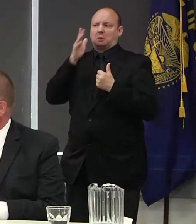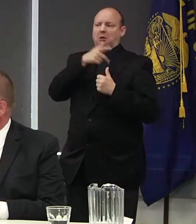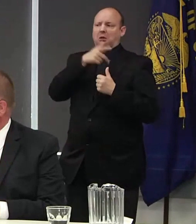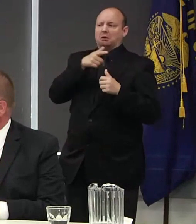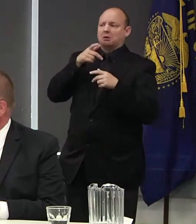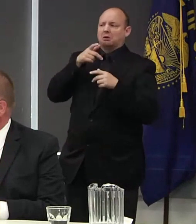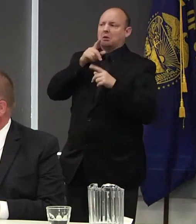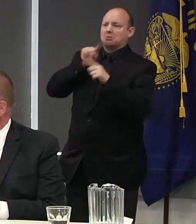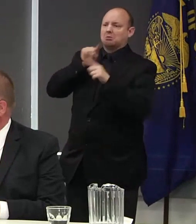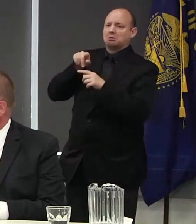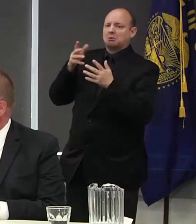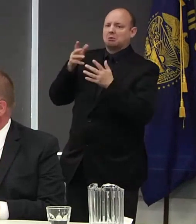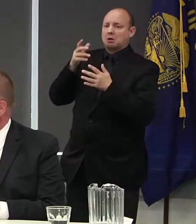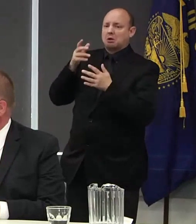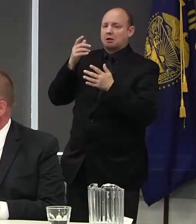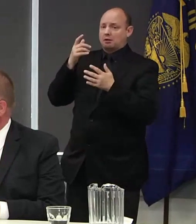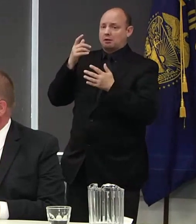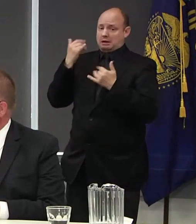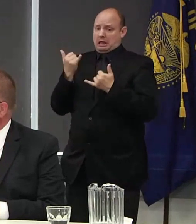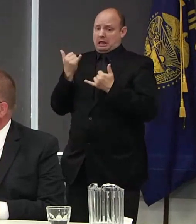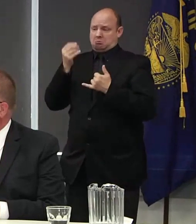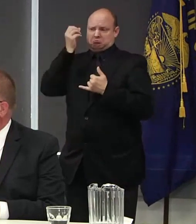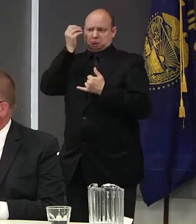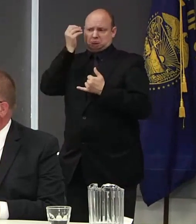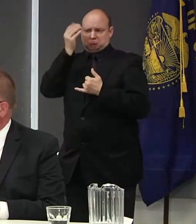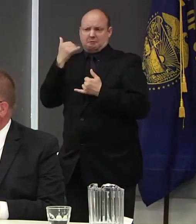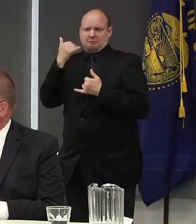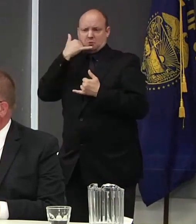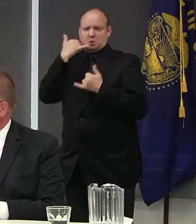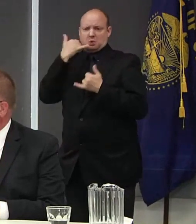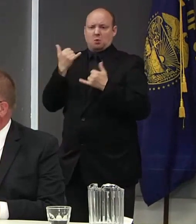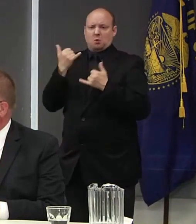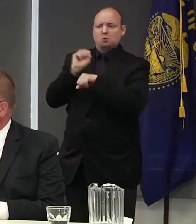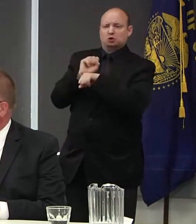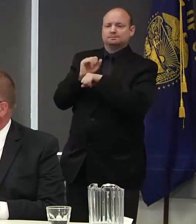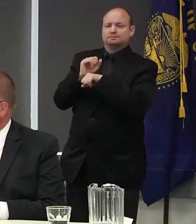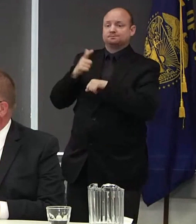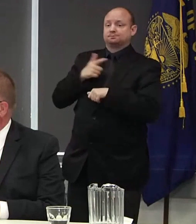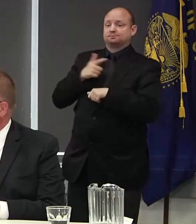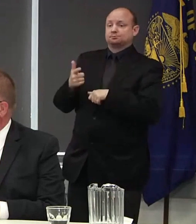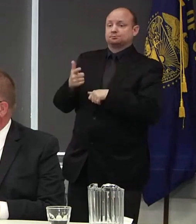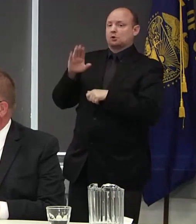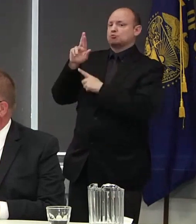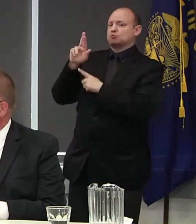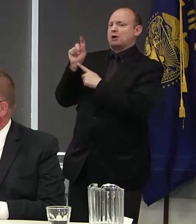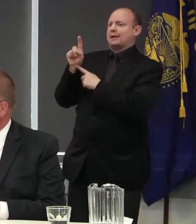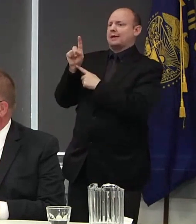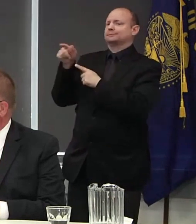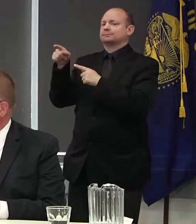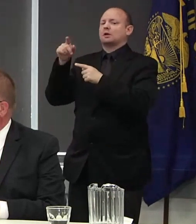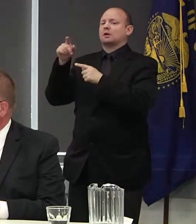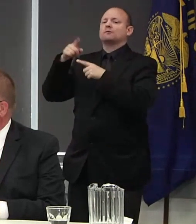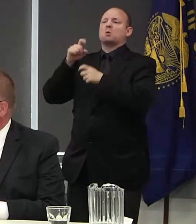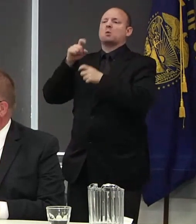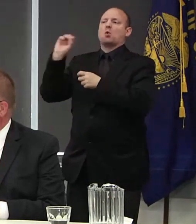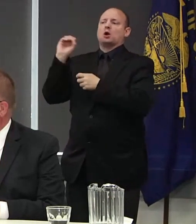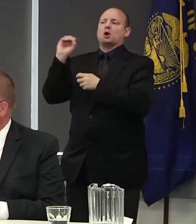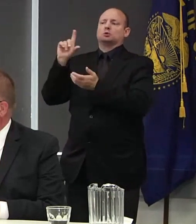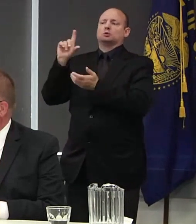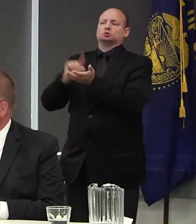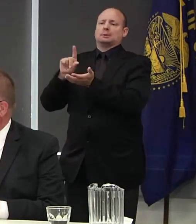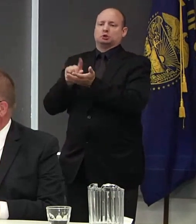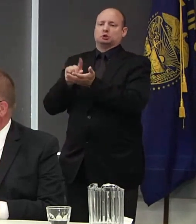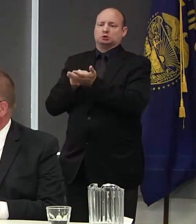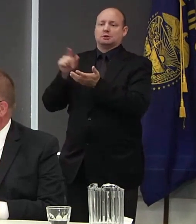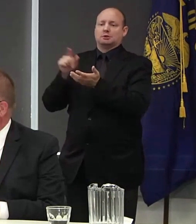Next up, we have Brad Schmidt from the Oregonian. Go ahead, Brad. Hi, Governor. I just actually wanted to follow up on what